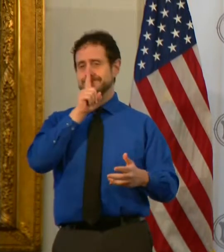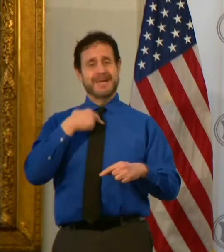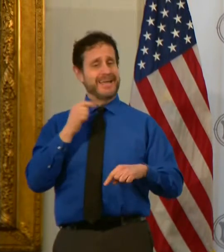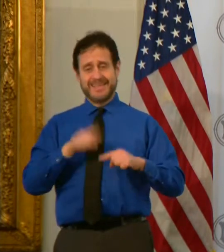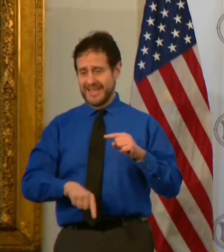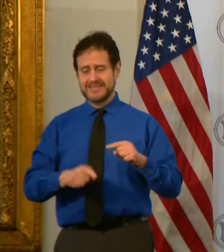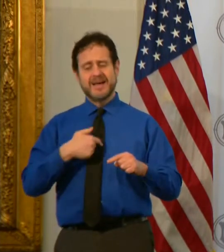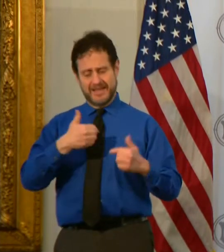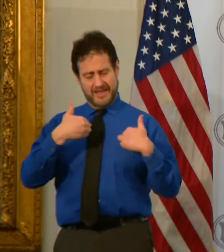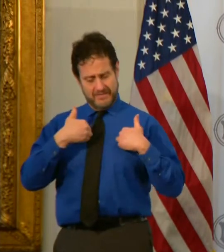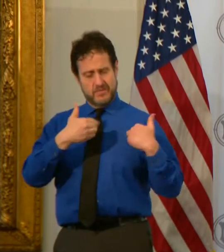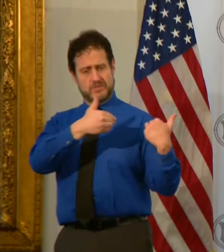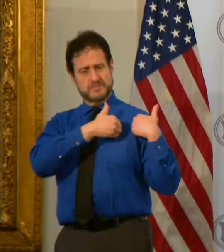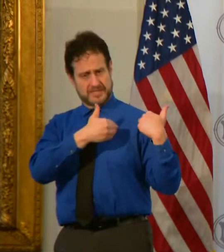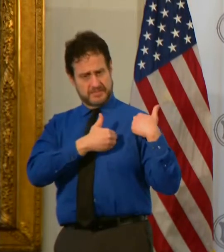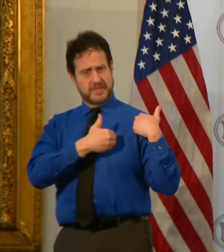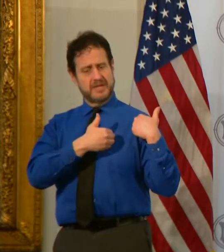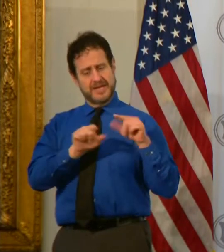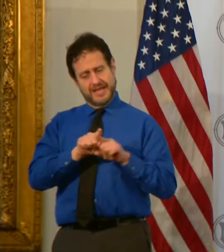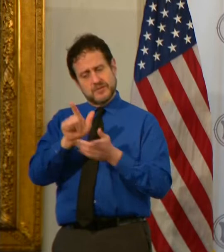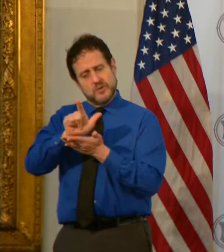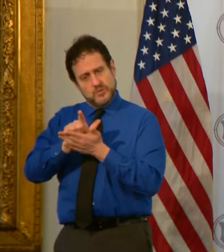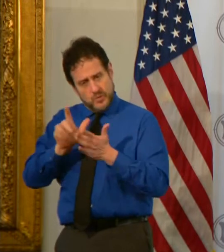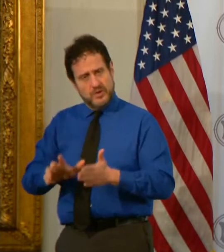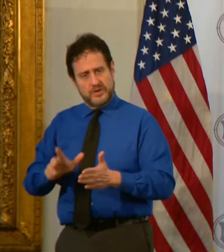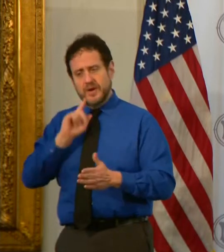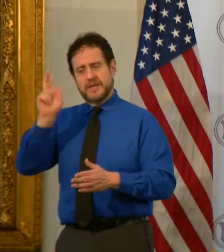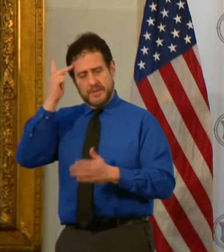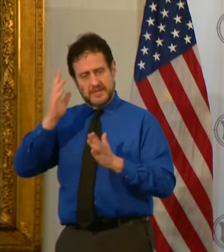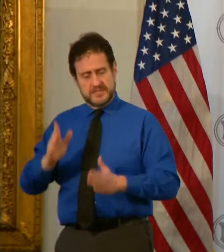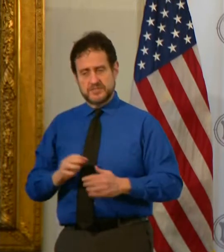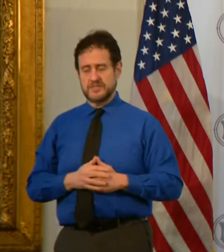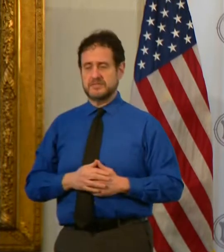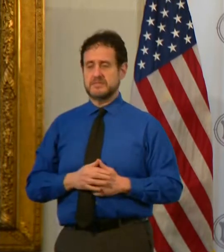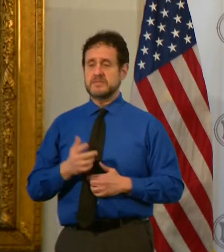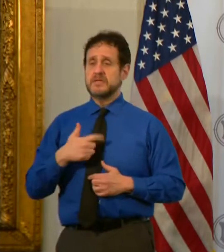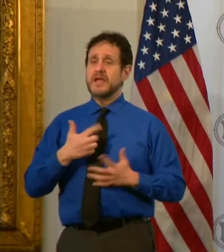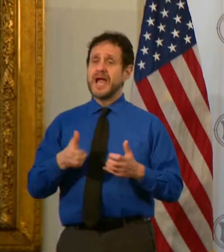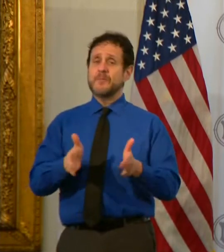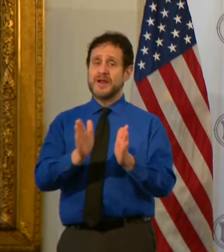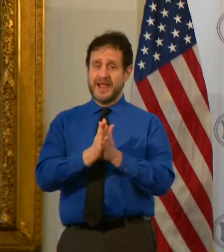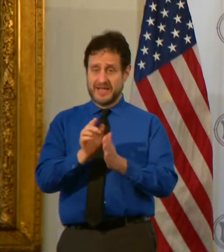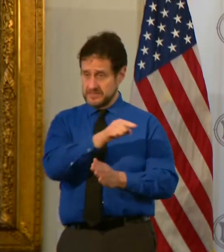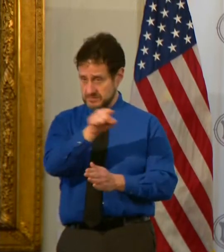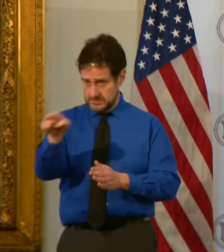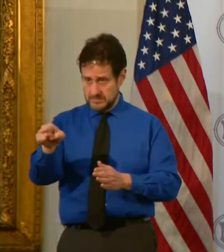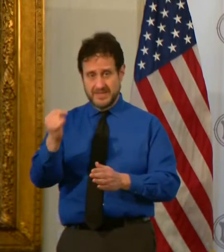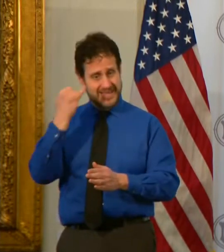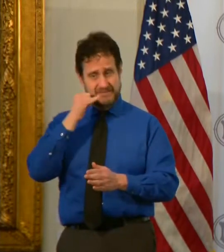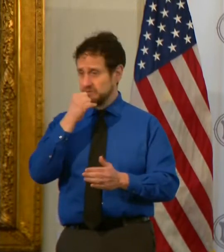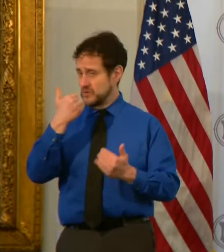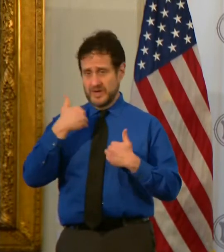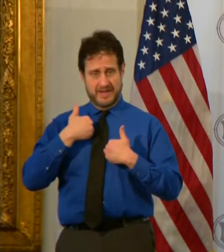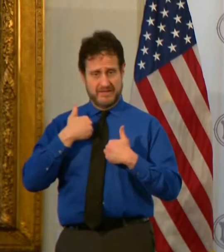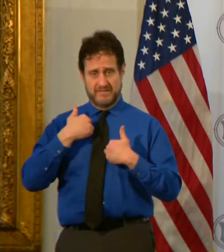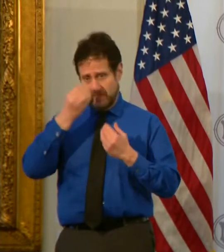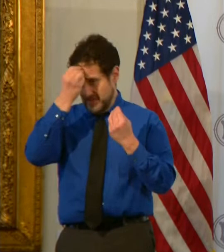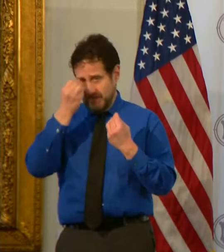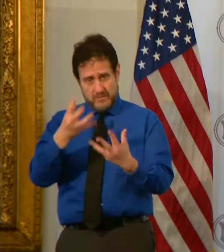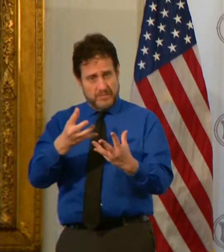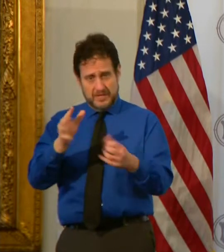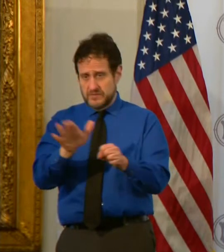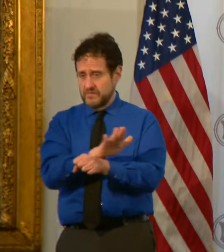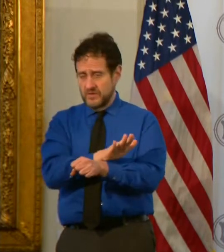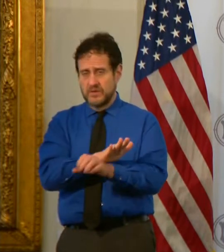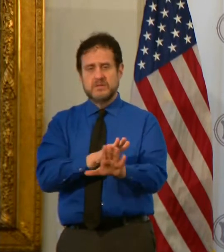And I think what I would ask for those who may not have the benefit of the information that we have, to adhere